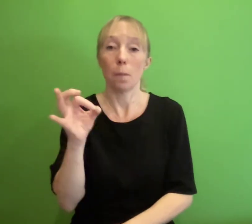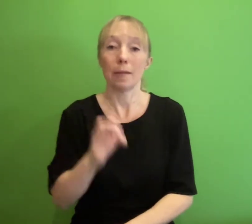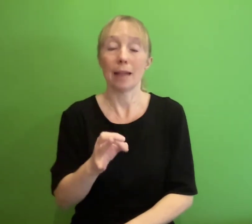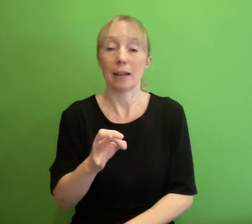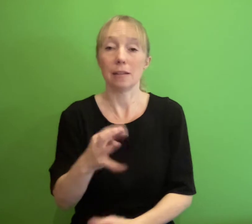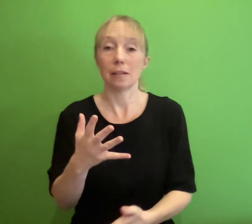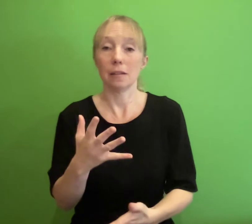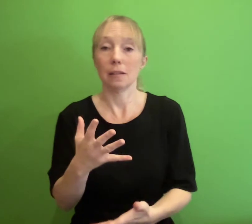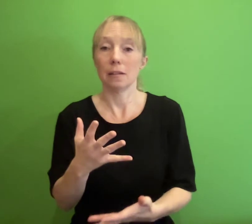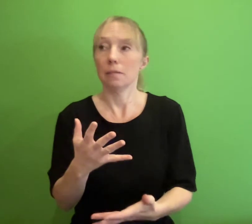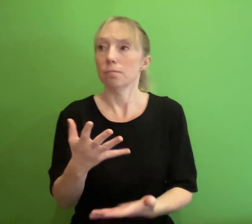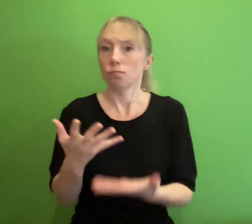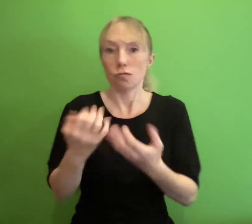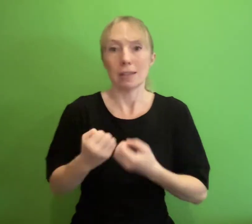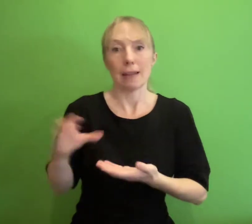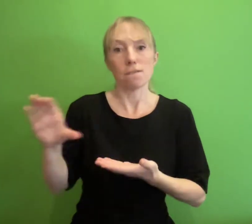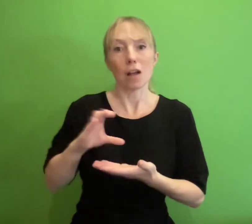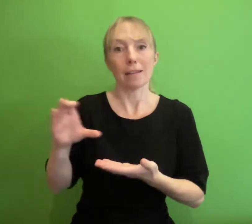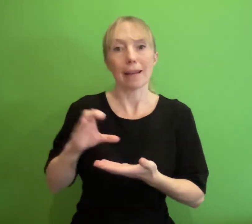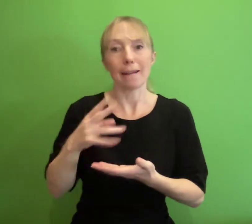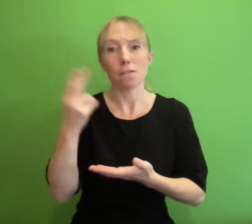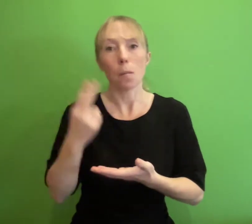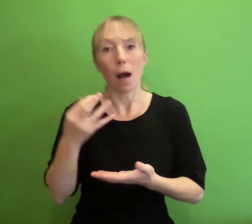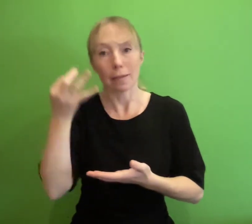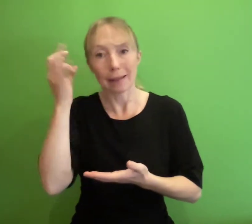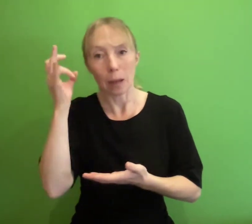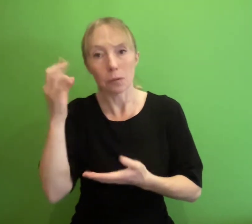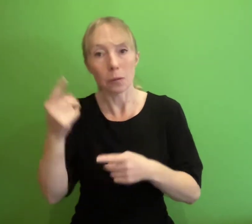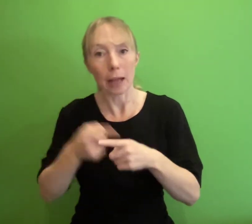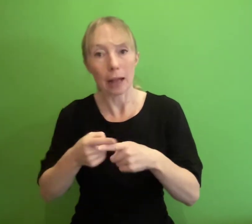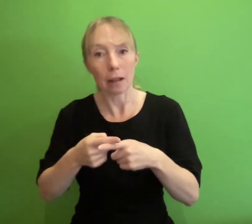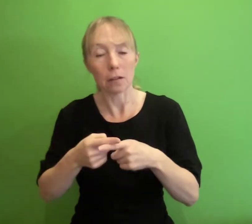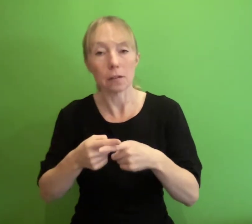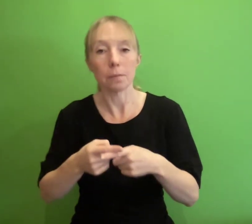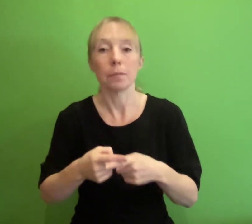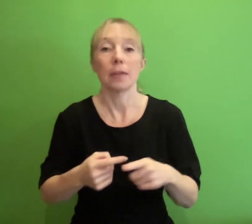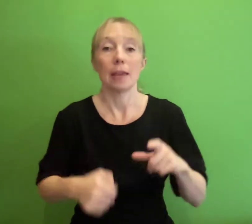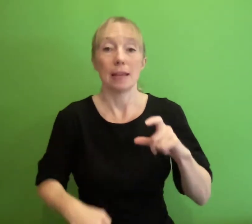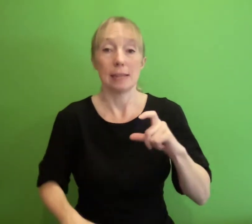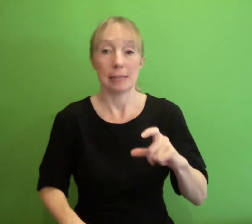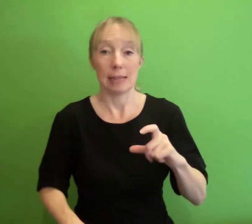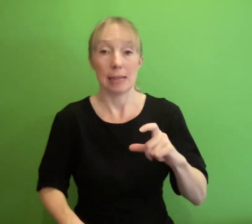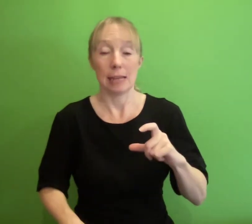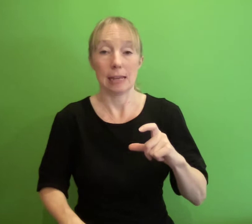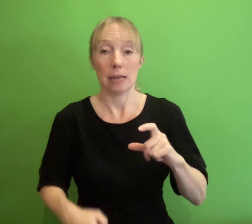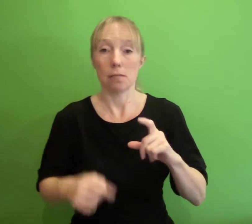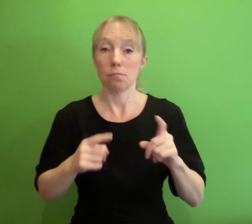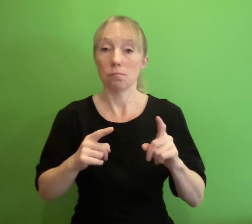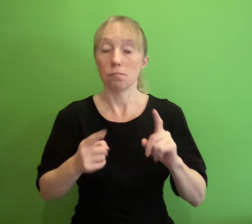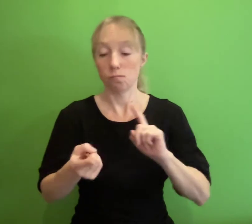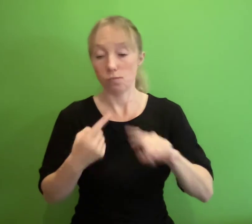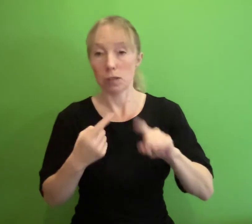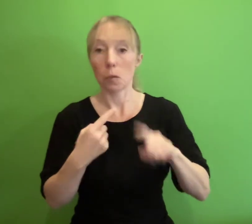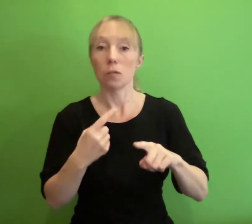receipt of funding from Arts Council England. C. Respondents' primary areas of work: